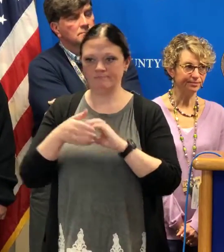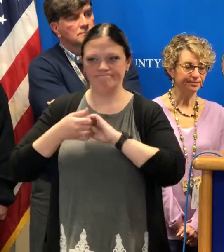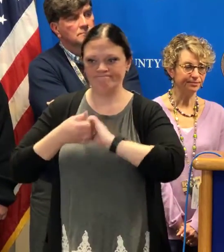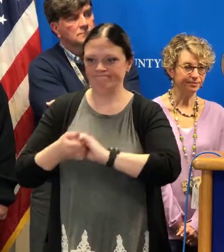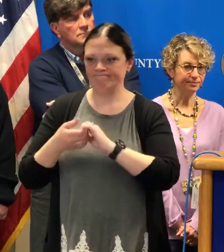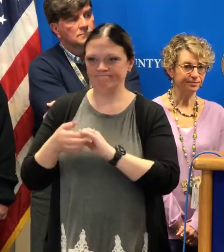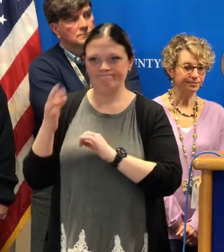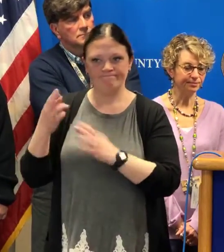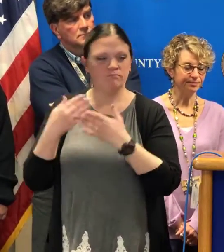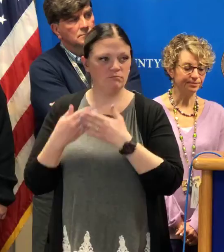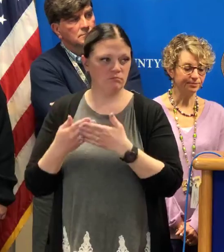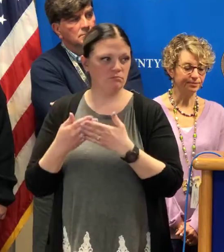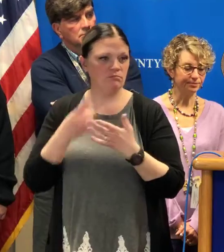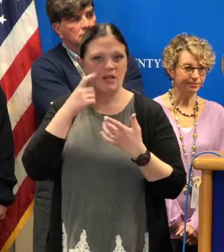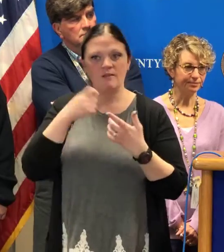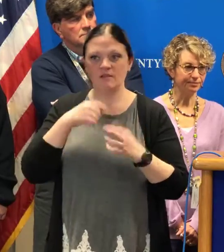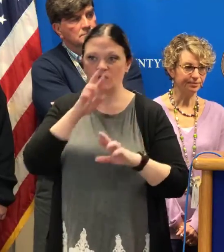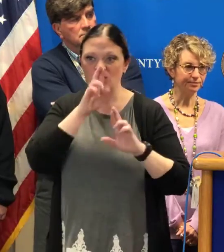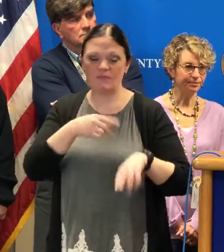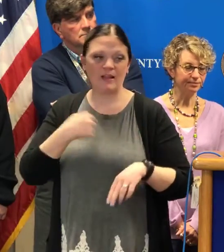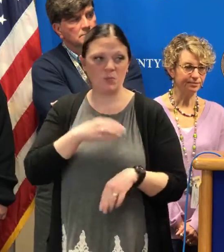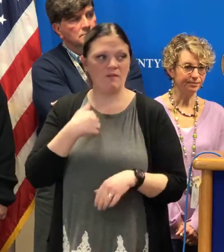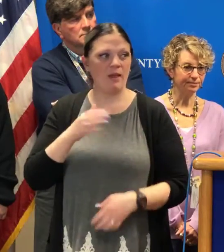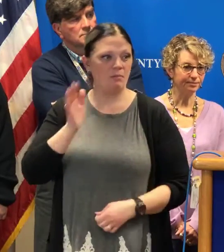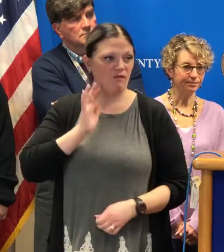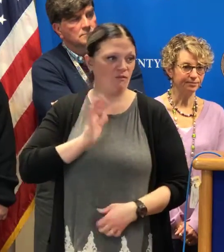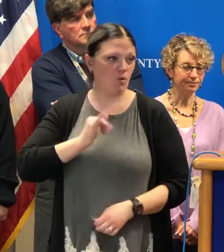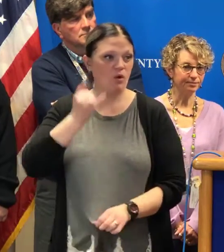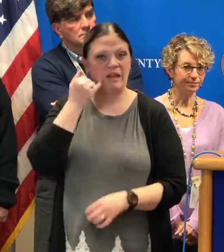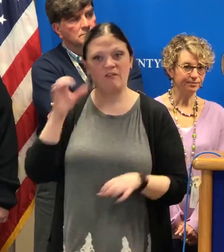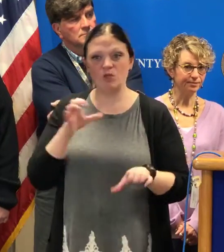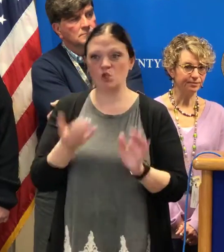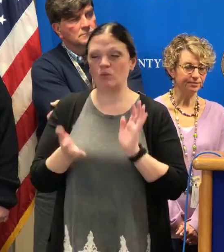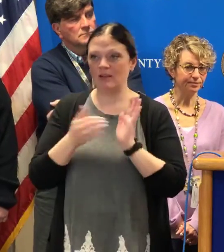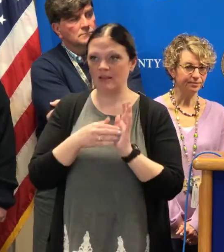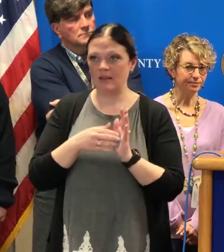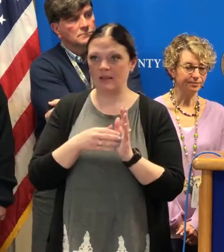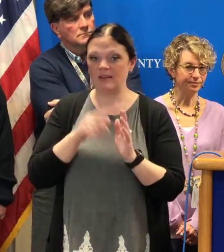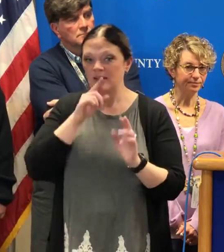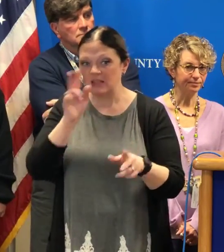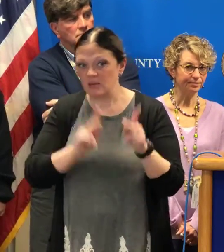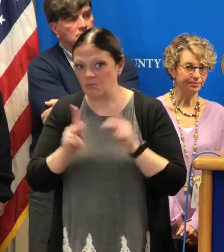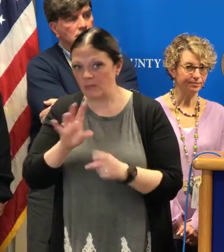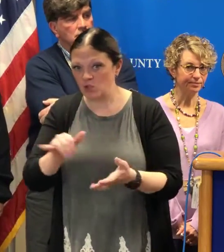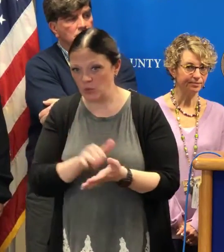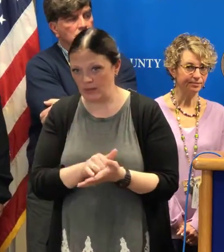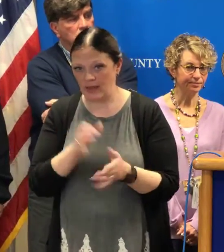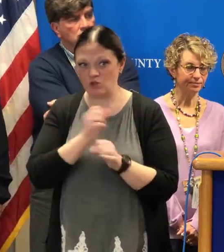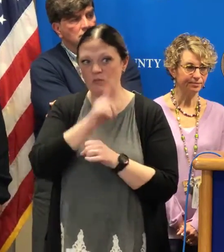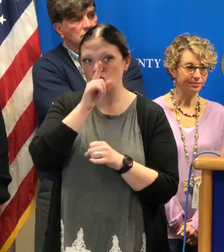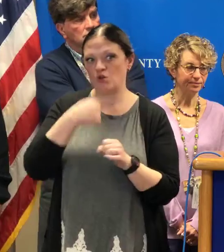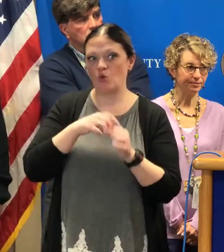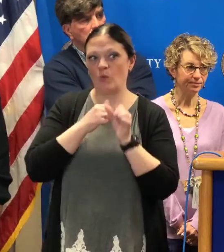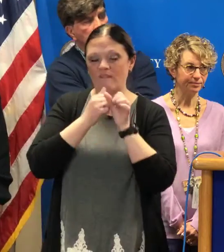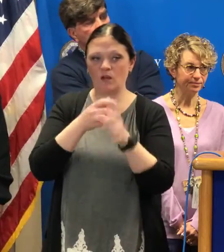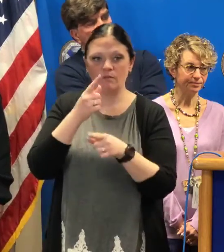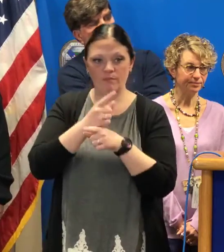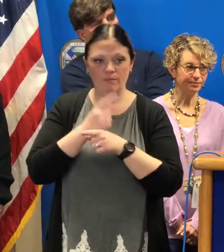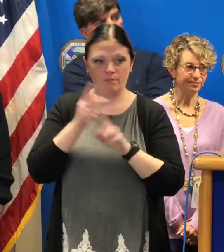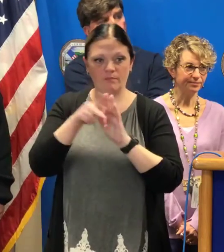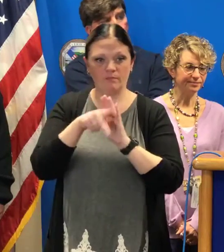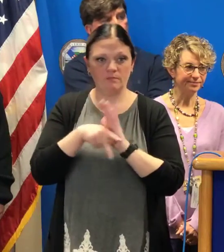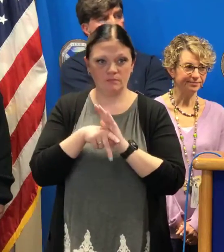it shows because of the response we've had in the past. And if we do that again, is the public doing that, ensuring that we follow the appropriate